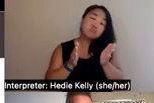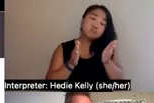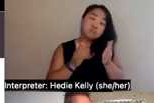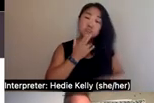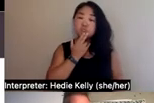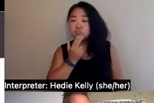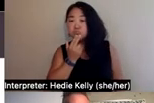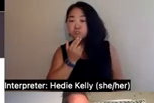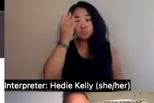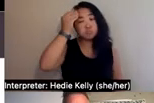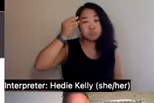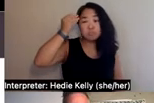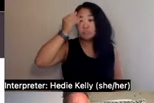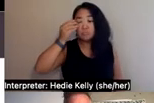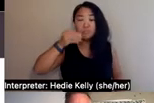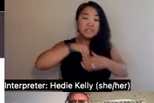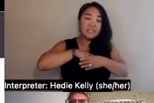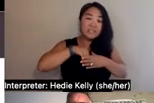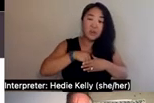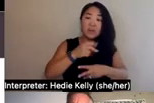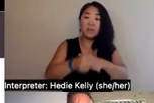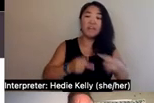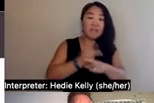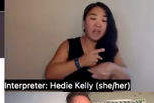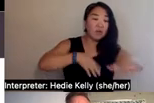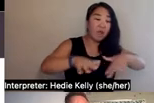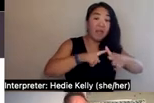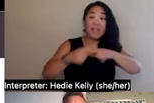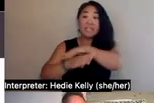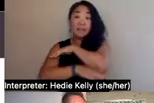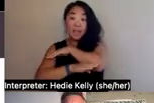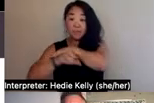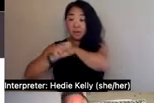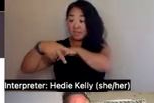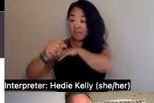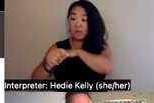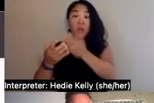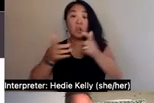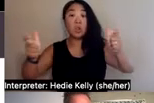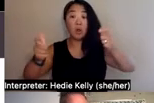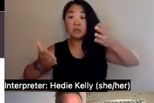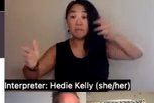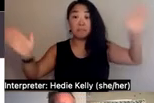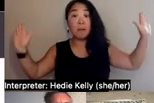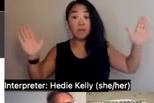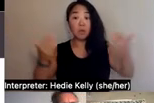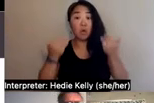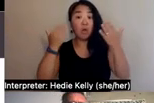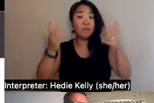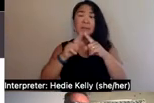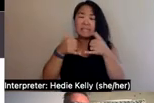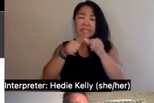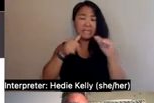my internal version of the walk, and then September would be the large public offering. But I still did some targeted outreach to try to get some folks who would bring